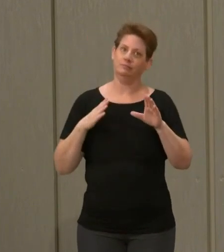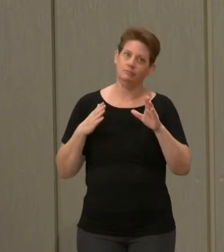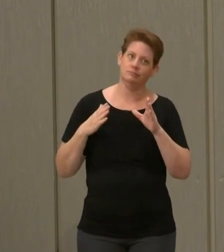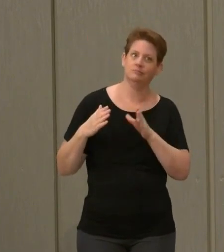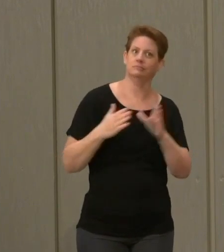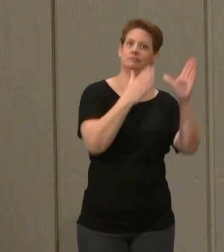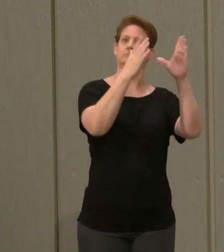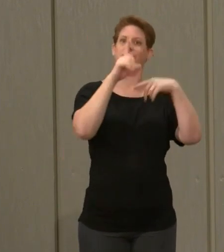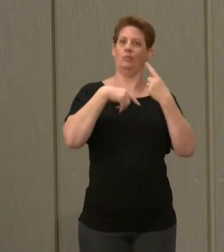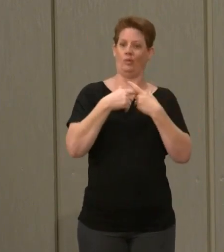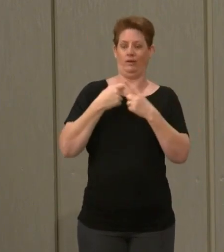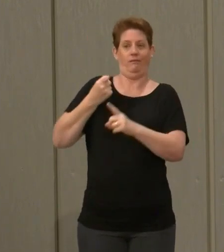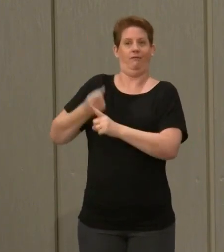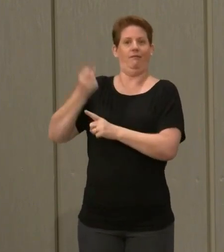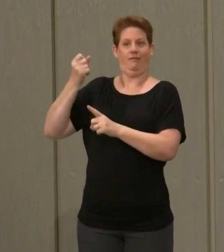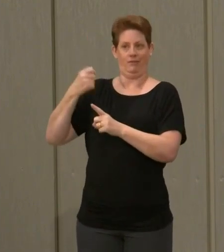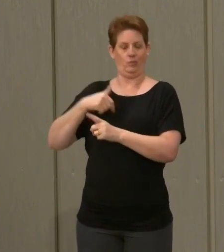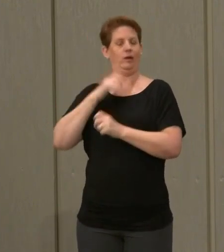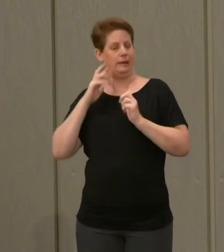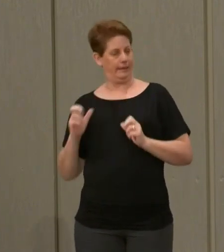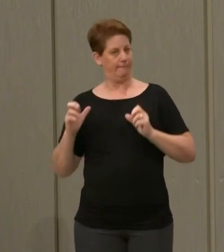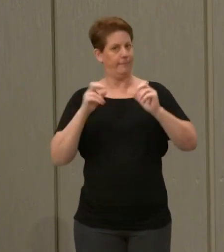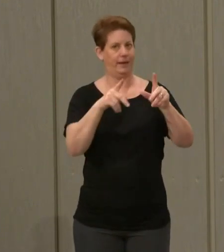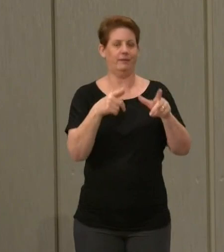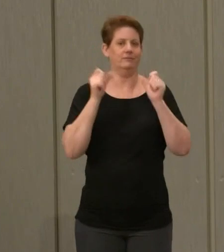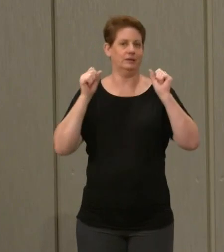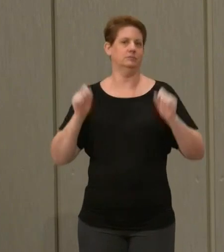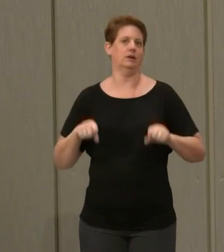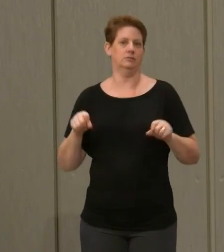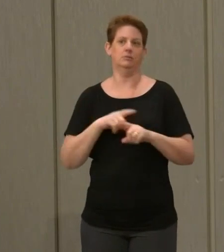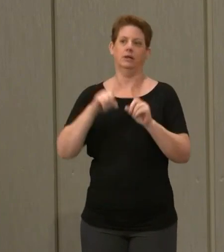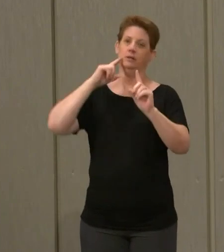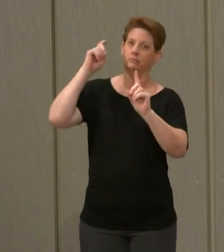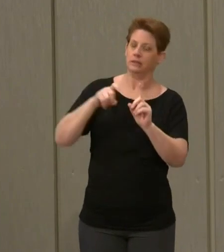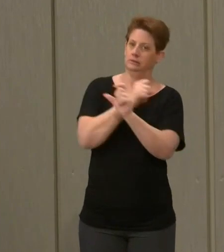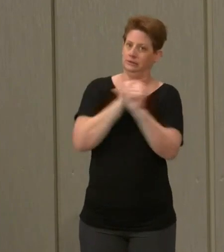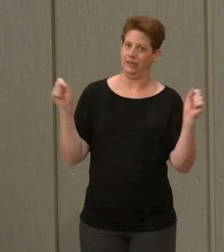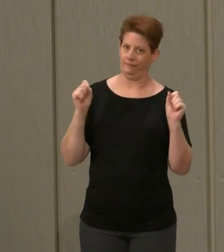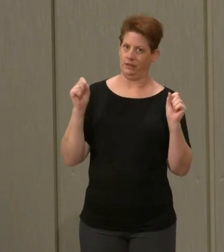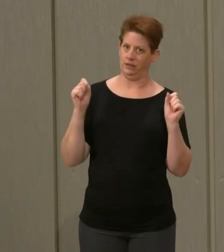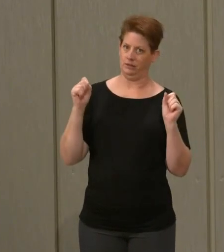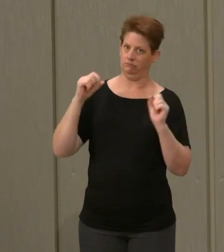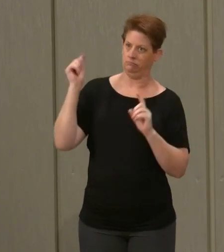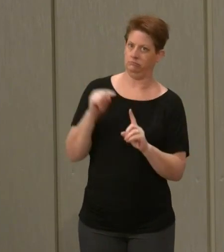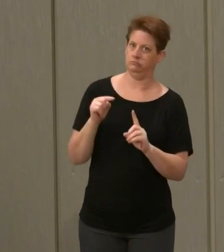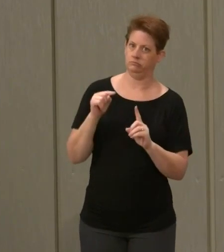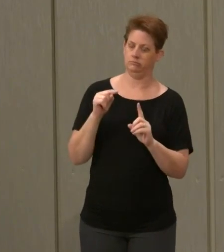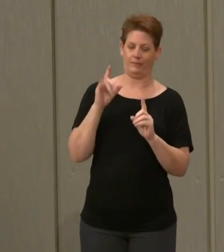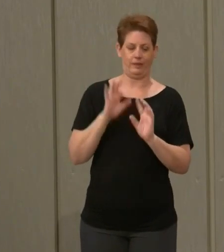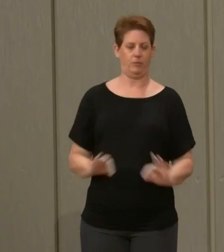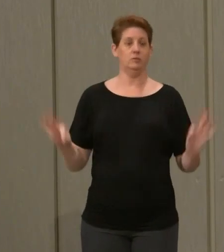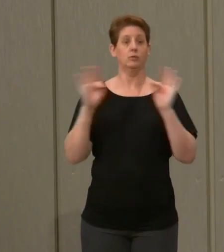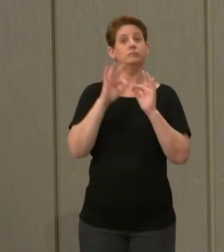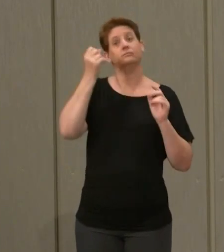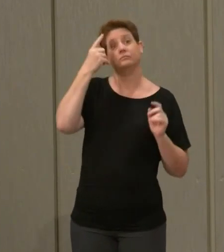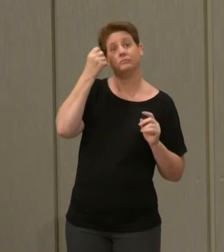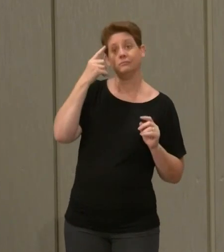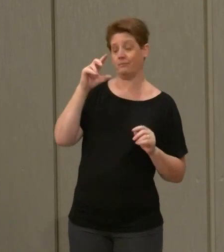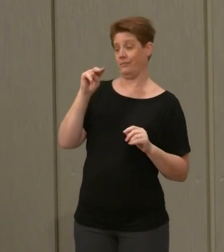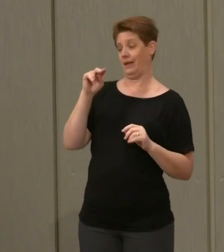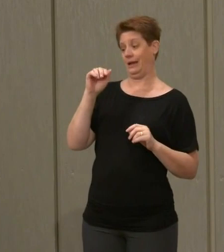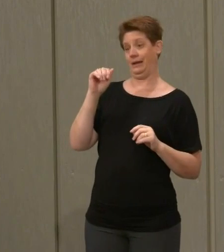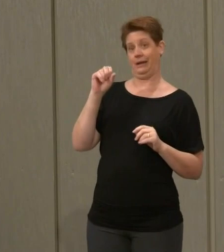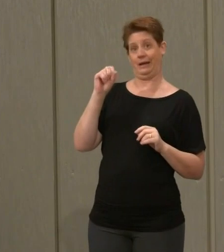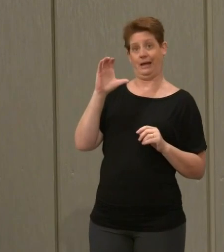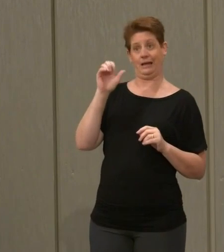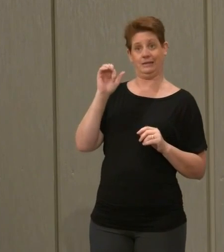the virus came along. We got to get back there as quickly as we can, but we must do so safely. And I'll say, if NASCAR,